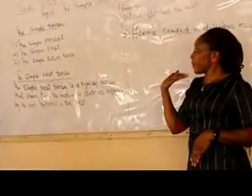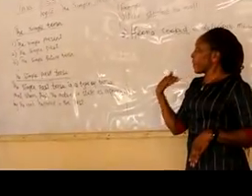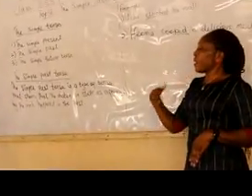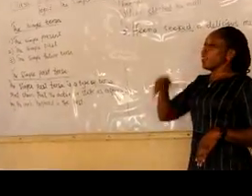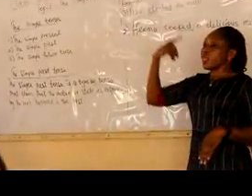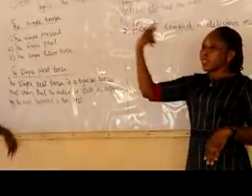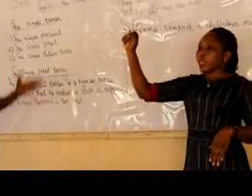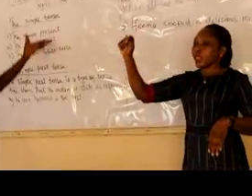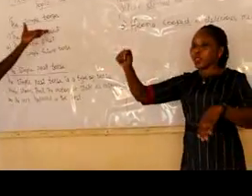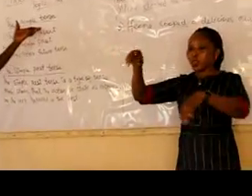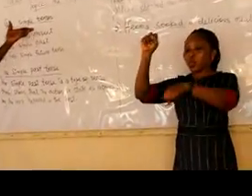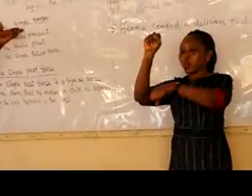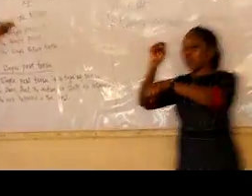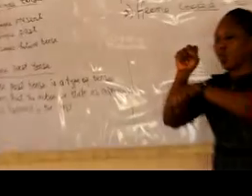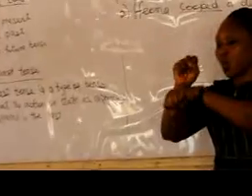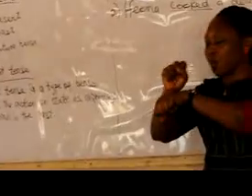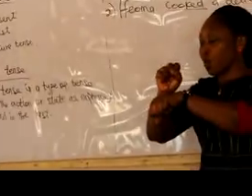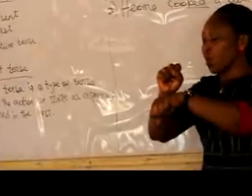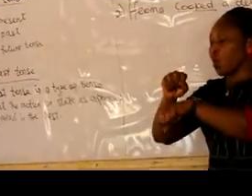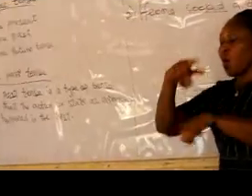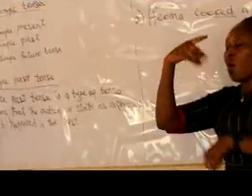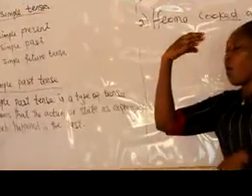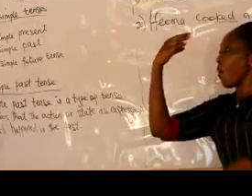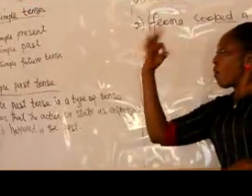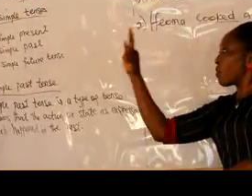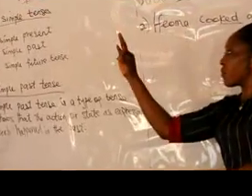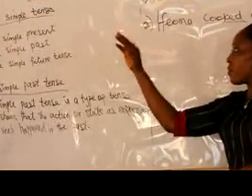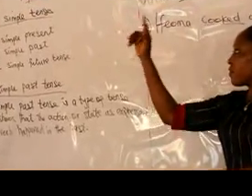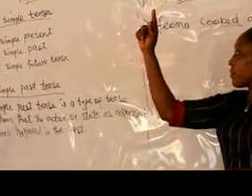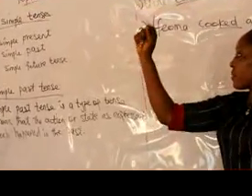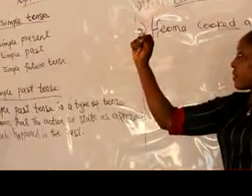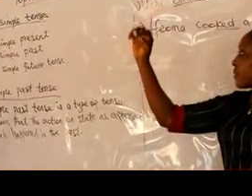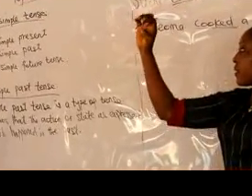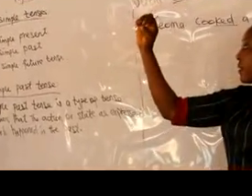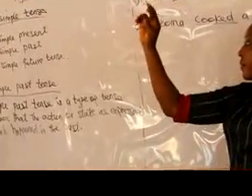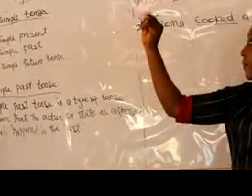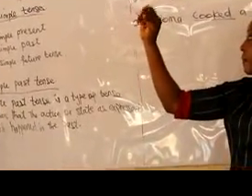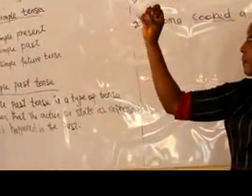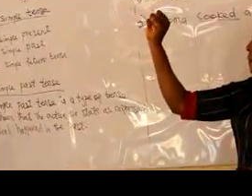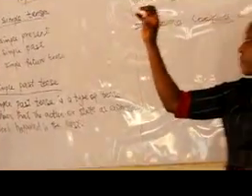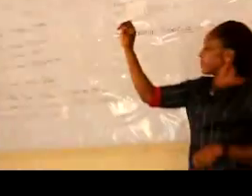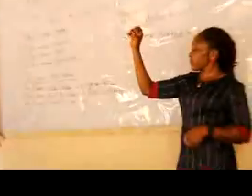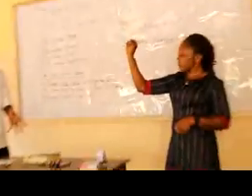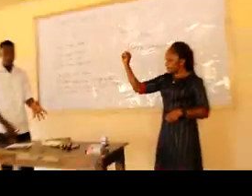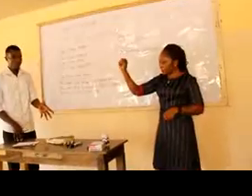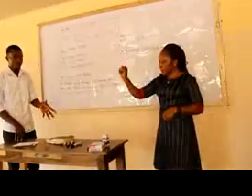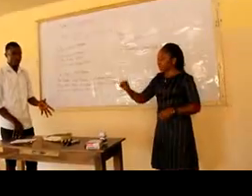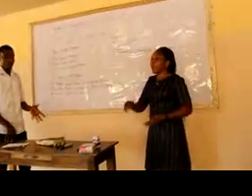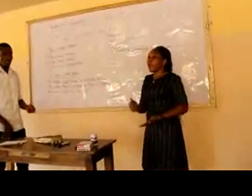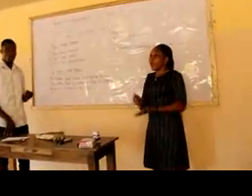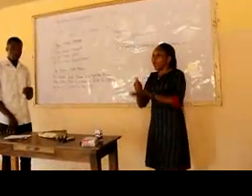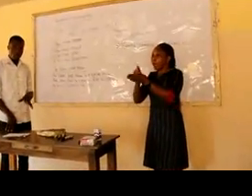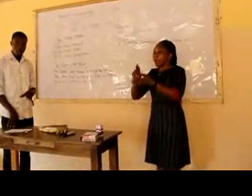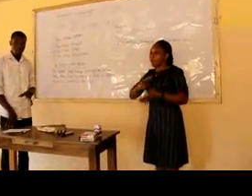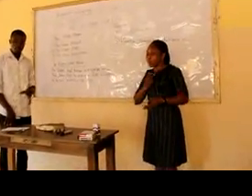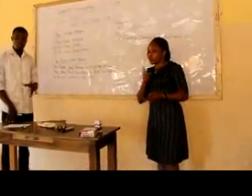know when the action or state of being of the noun or pronoun took place. Did